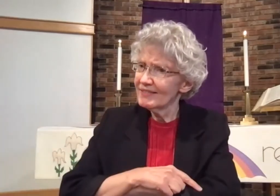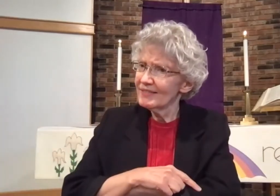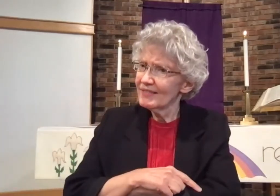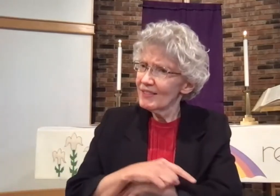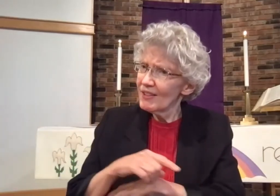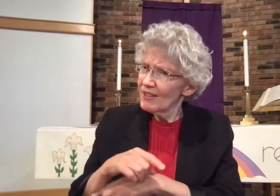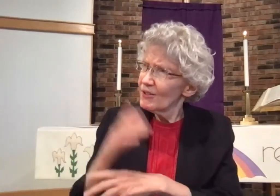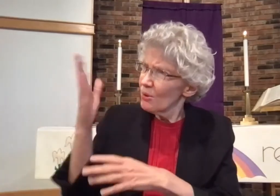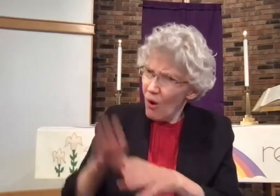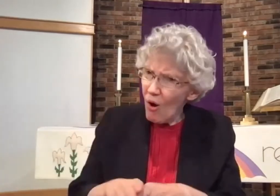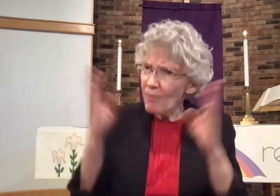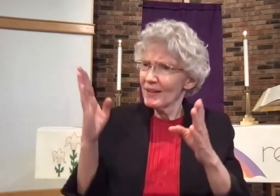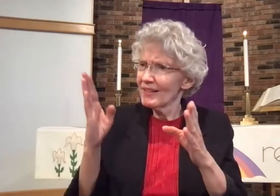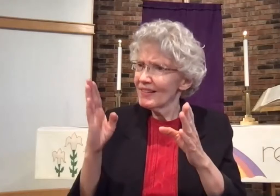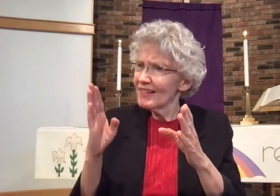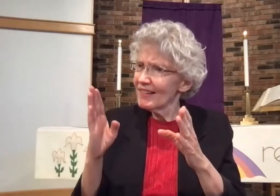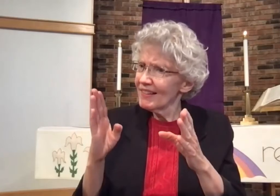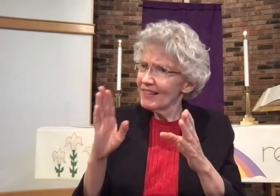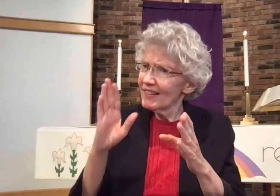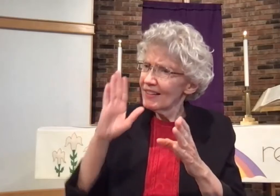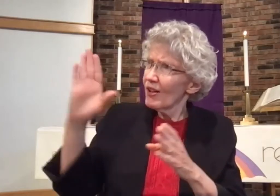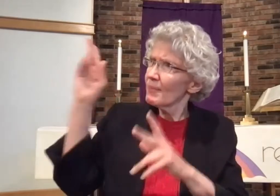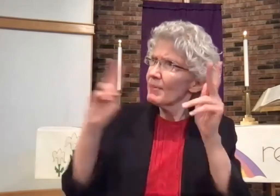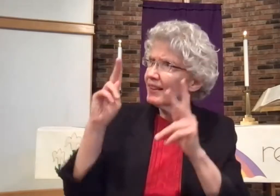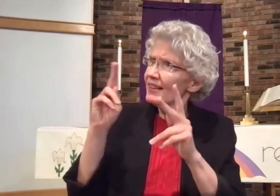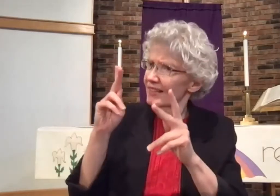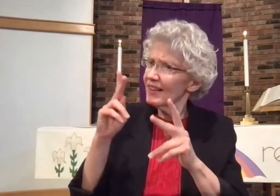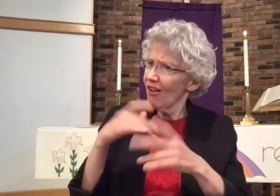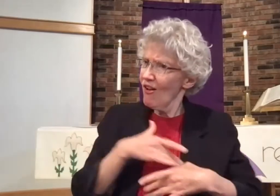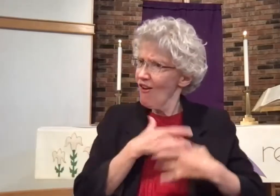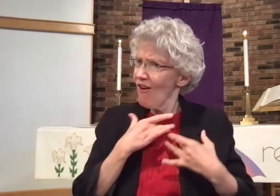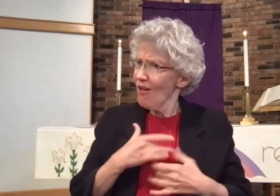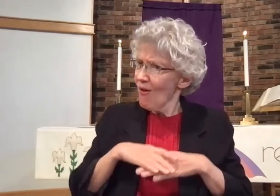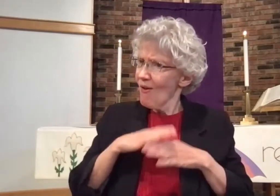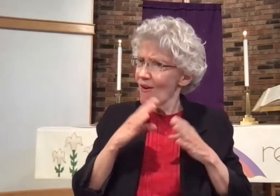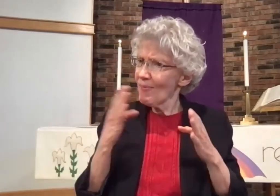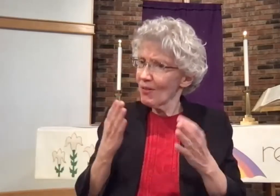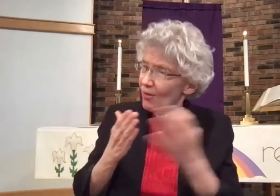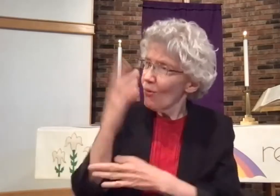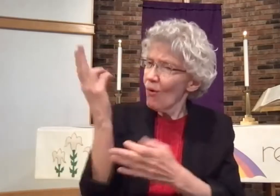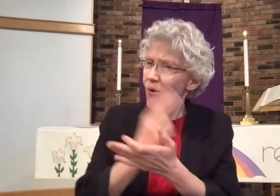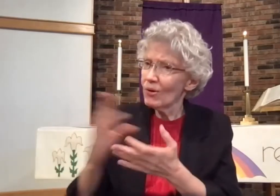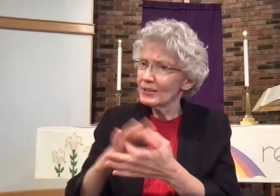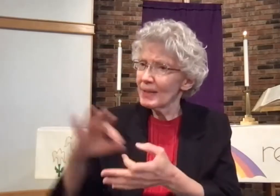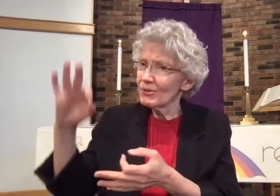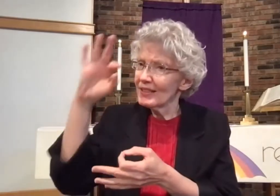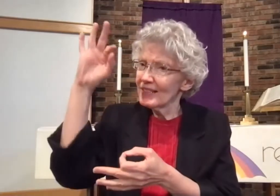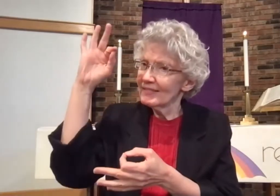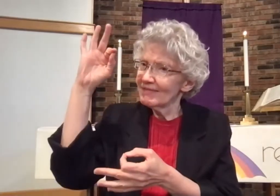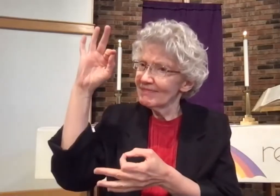God, on this day, you open the hearts of your faithful people by sending